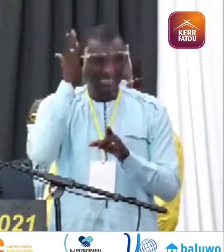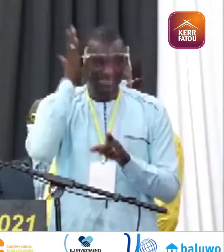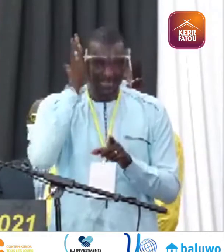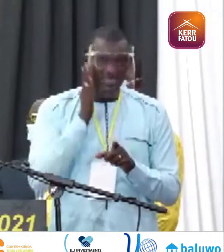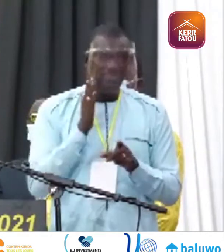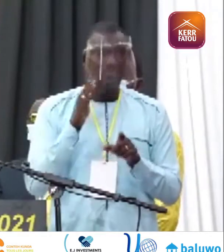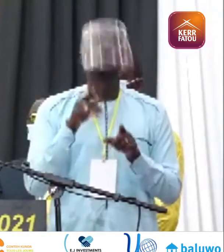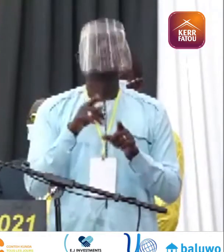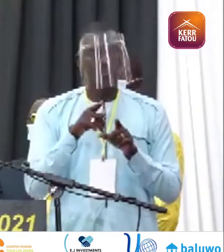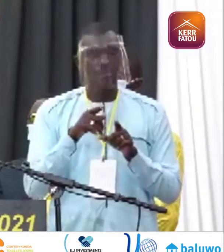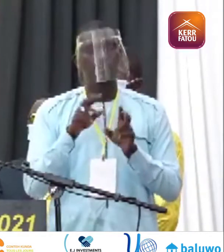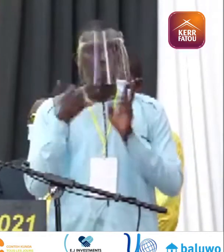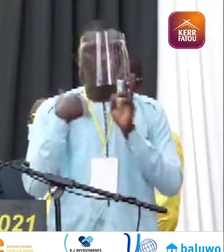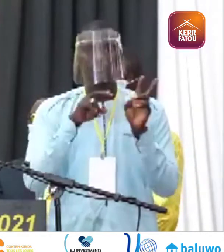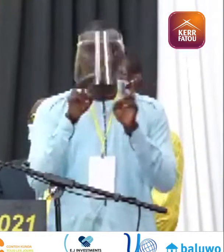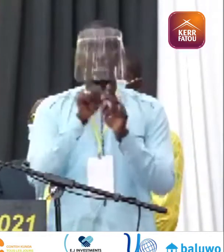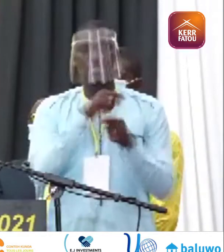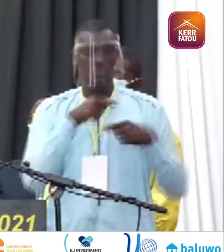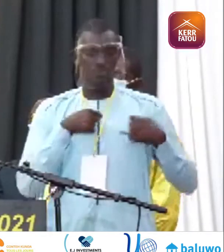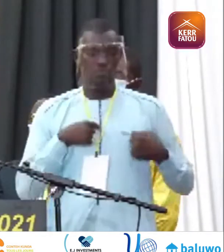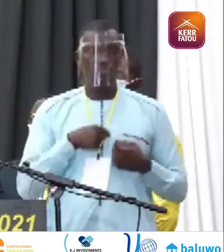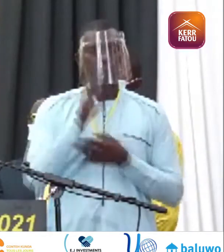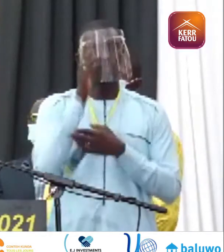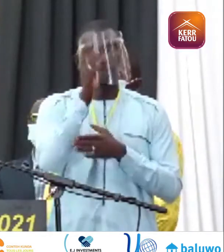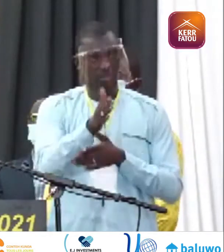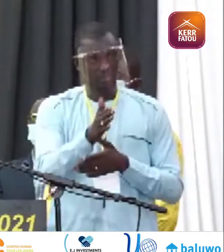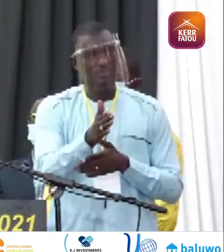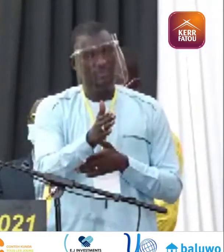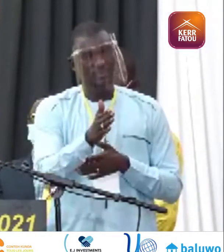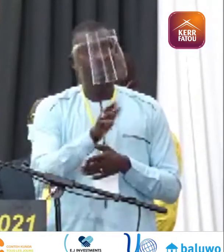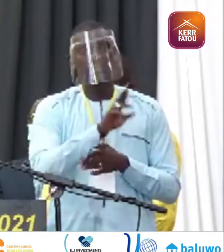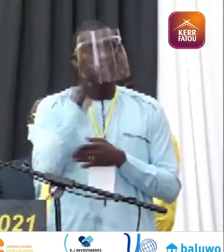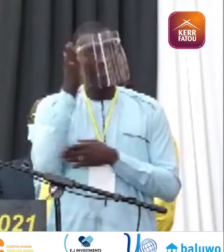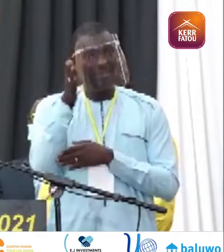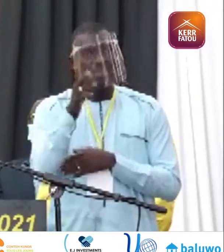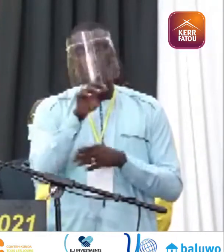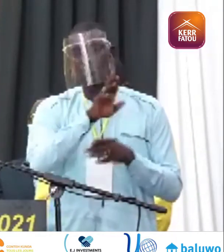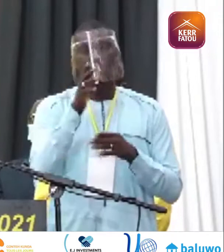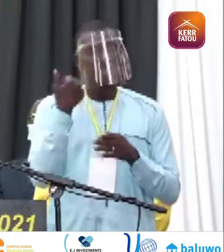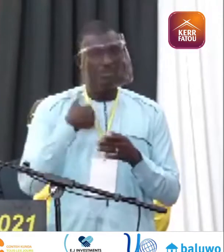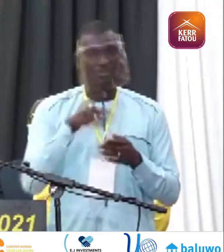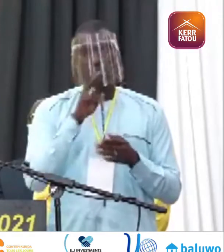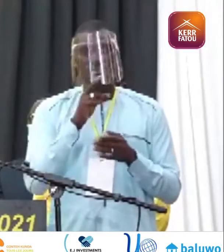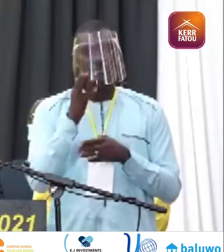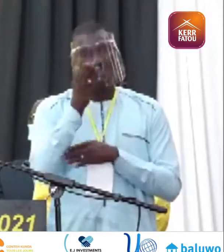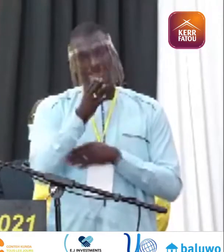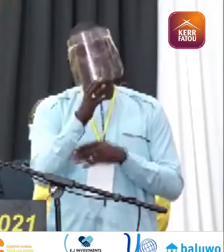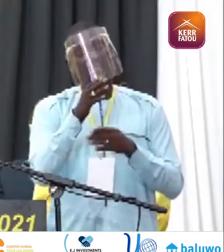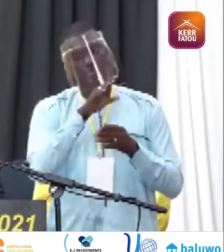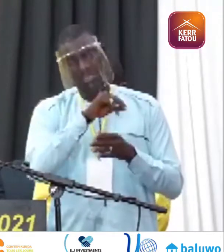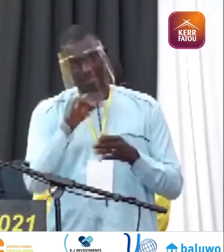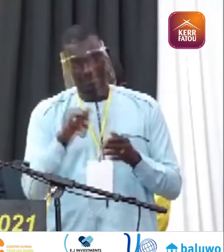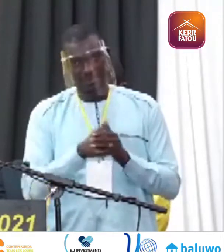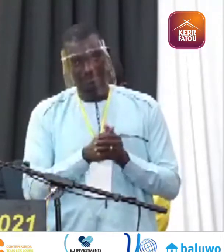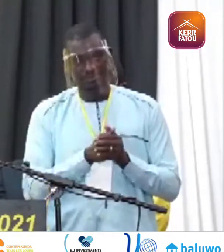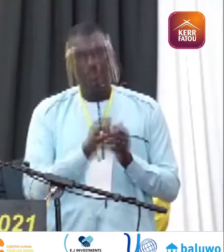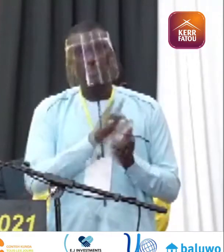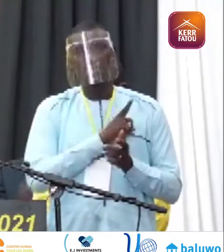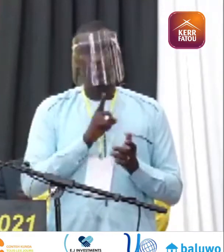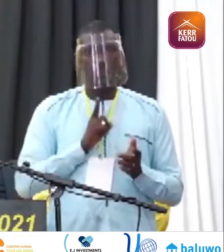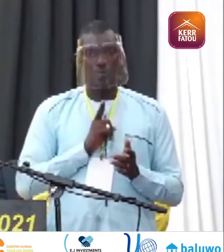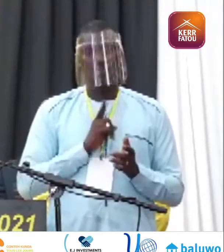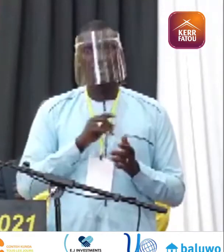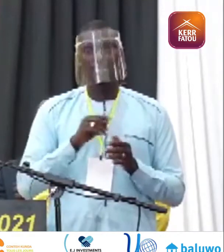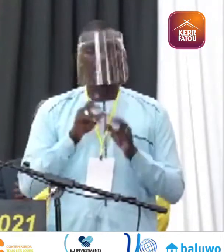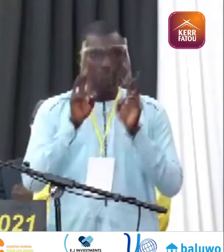commitment, with sincerity, with honesty. They are not there. None of the people who attended that occasion were looking